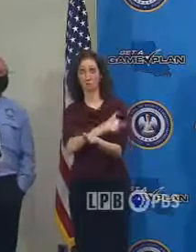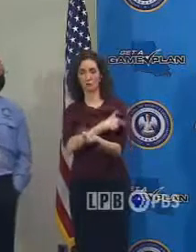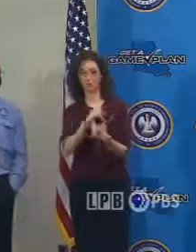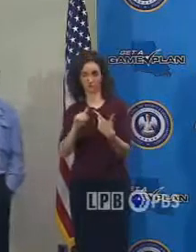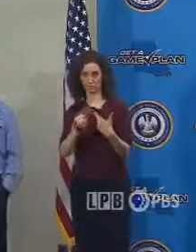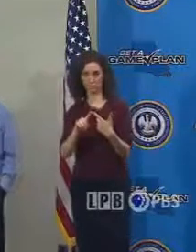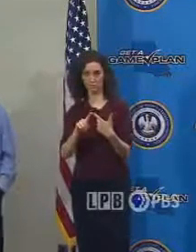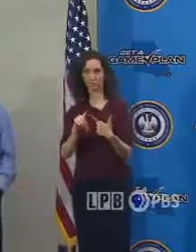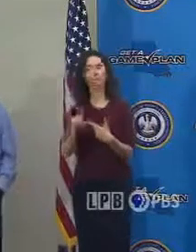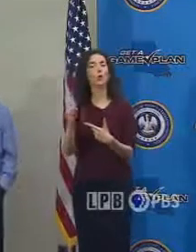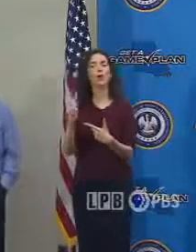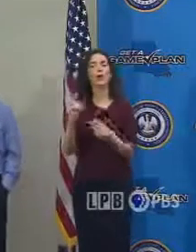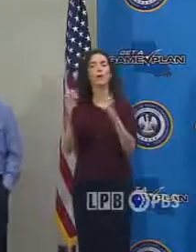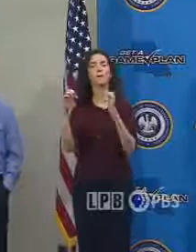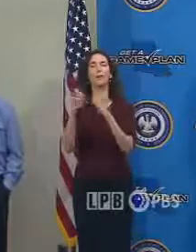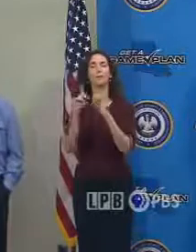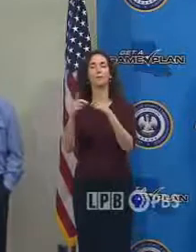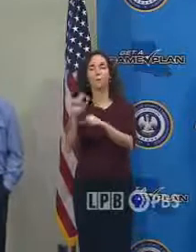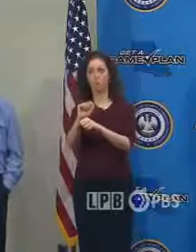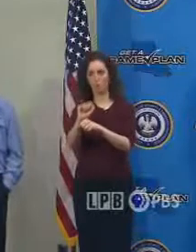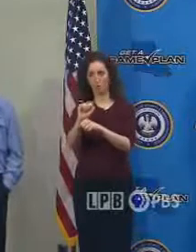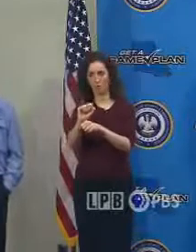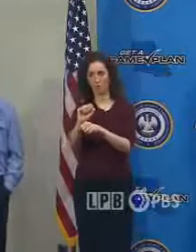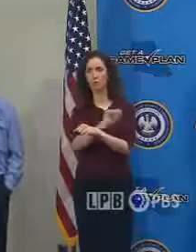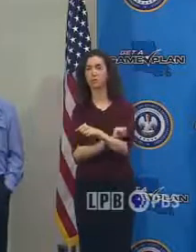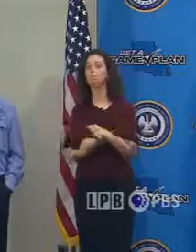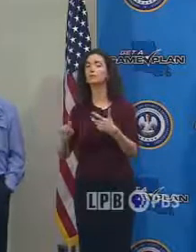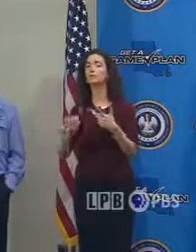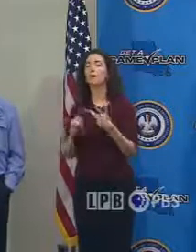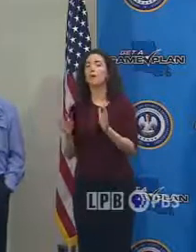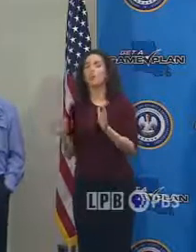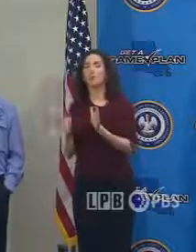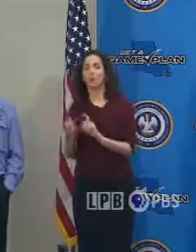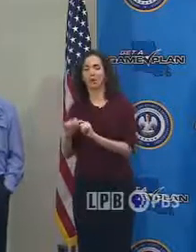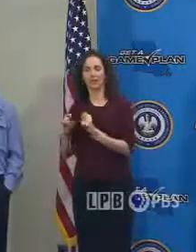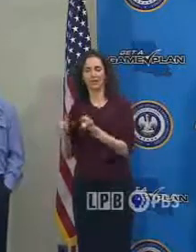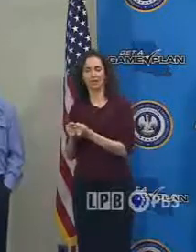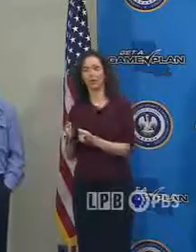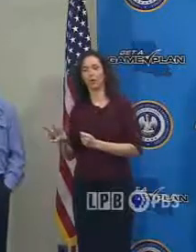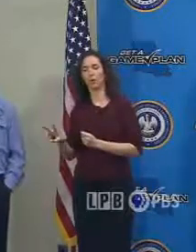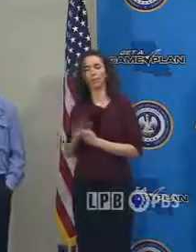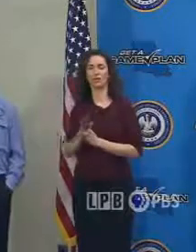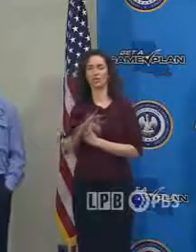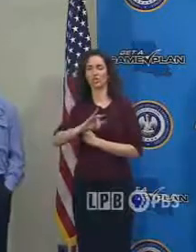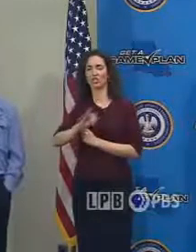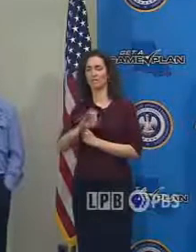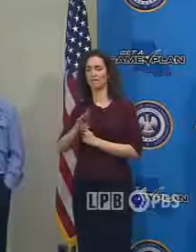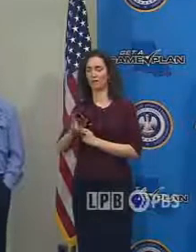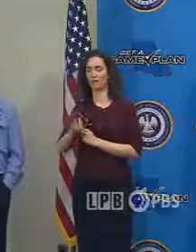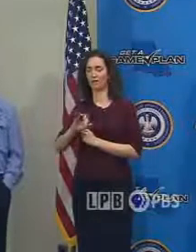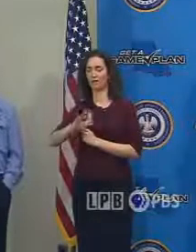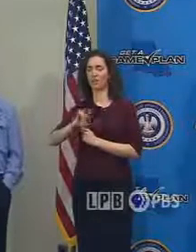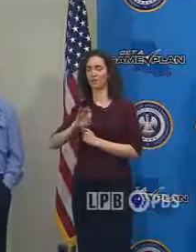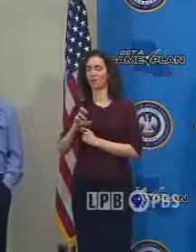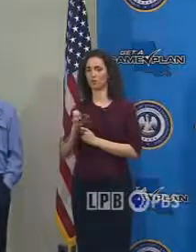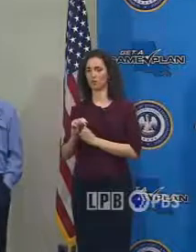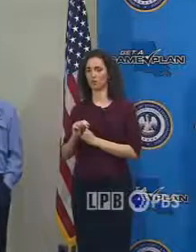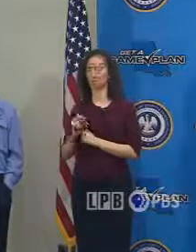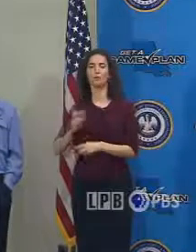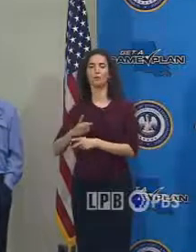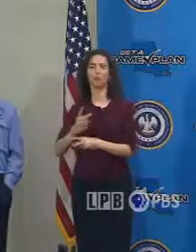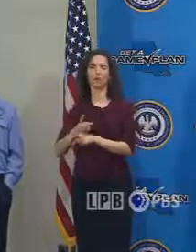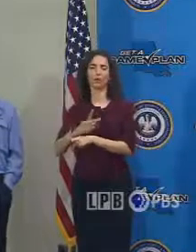who's working in the emergency department there. And we have a smaller team in West Jeff doing patient care.